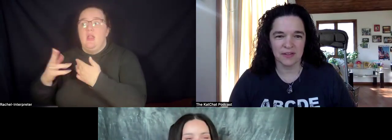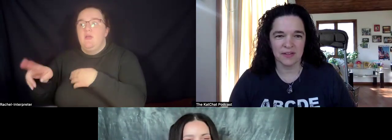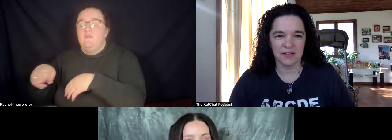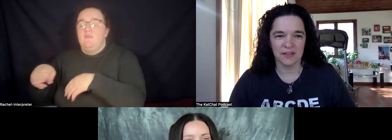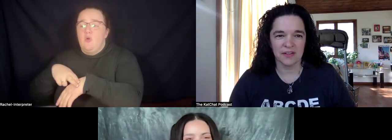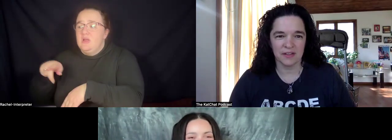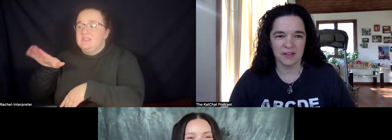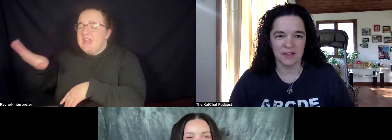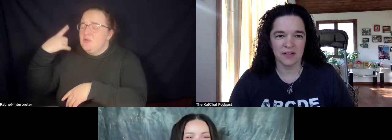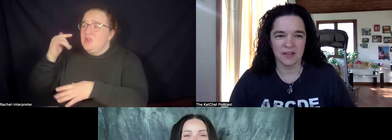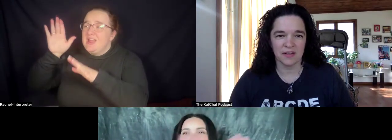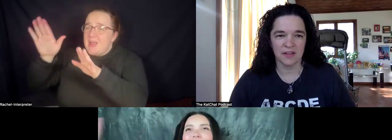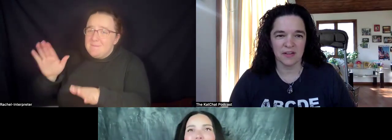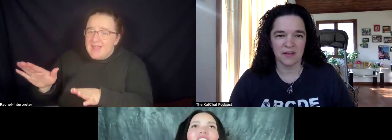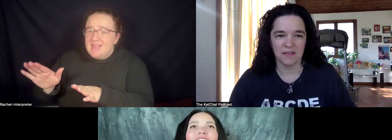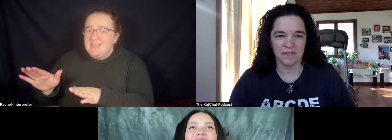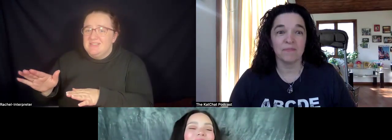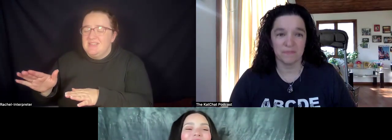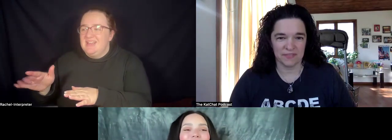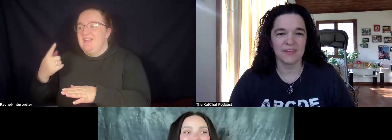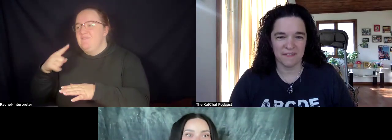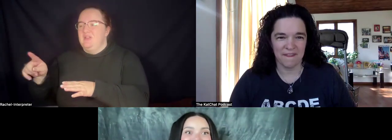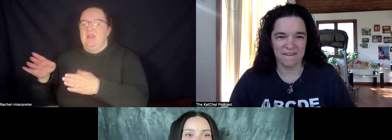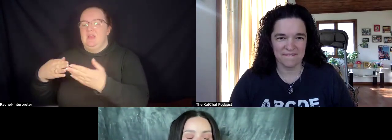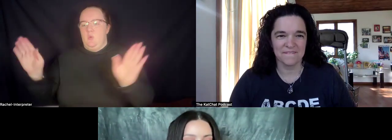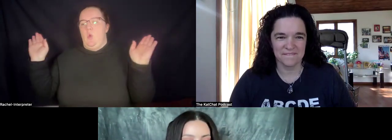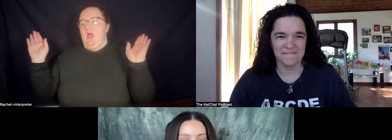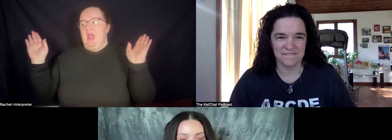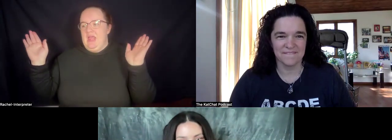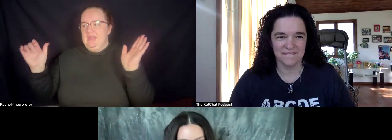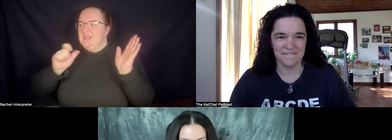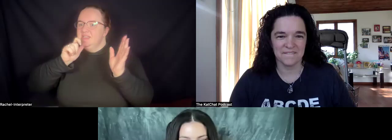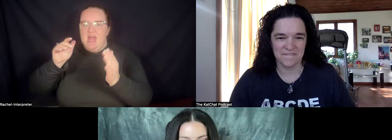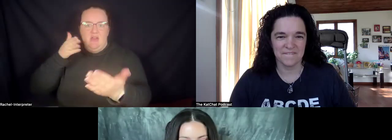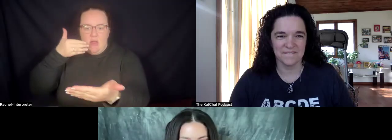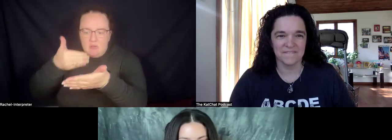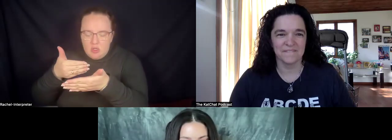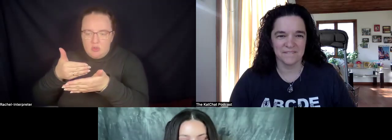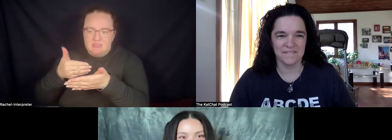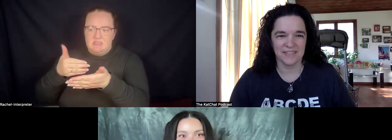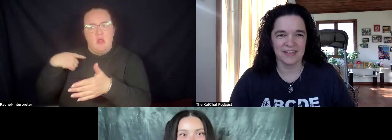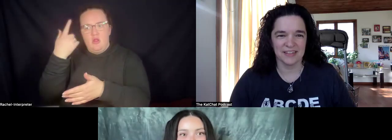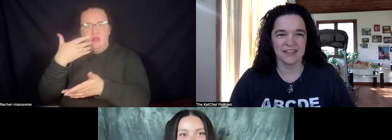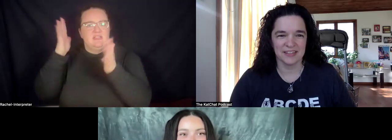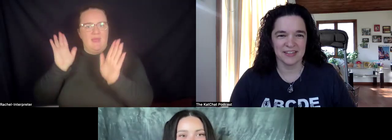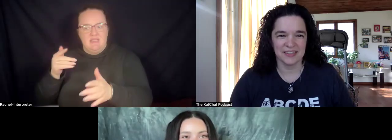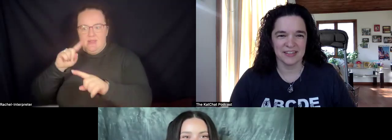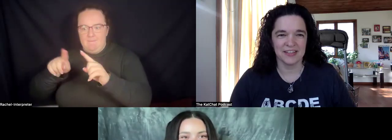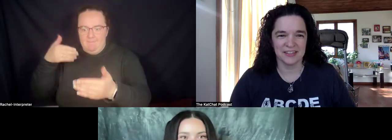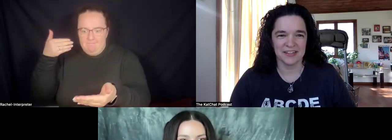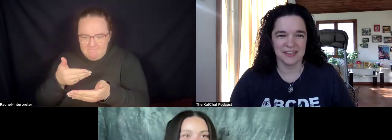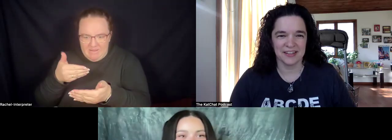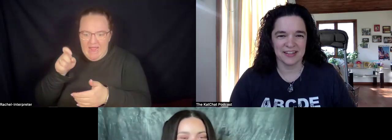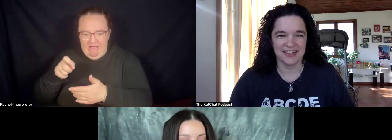looking amazing on when you're doing wide shots when you're not seeing it up close. But then, of course, when the camera comes in close, it's all pressure. I've got